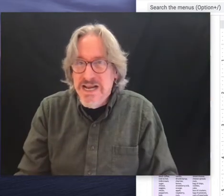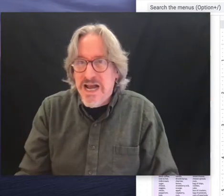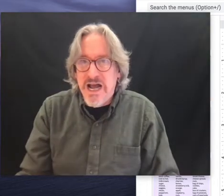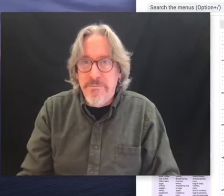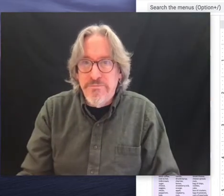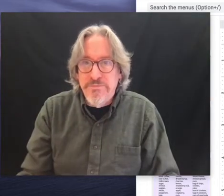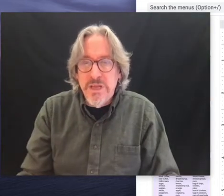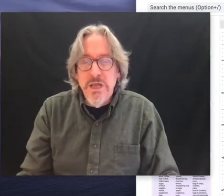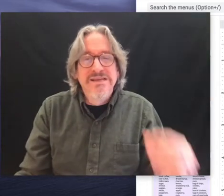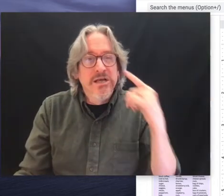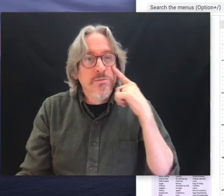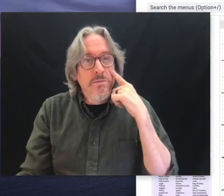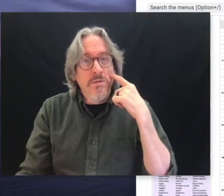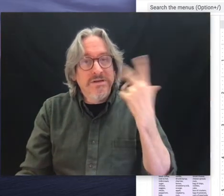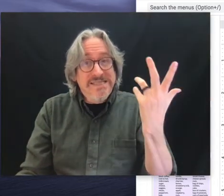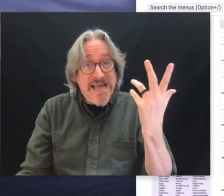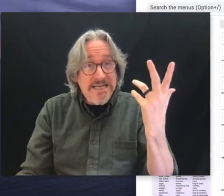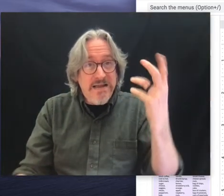Um,